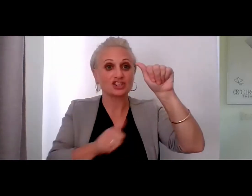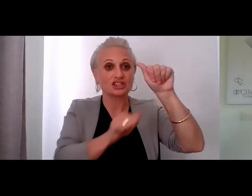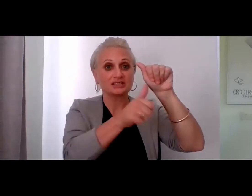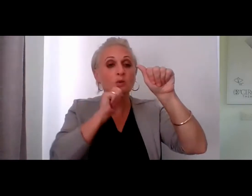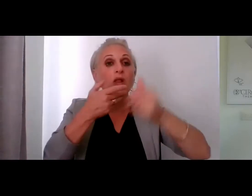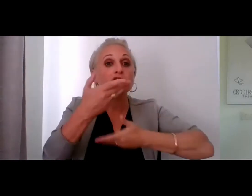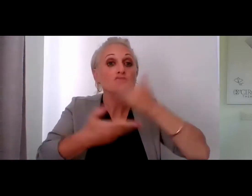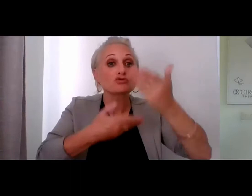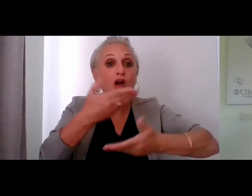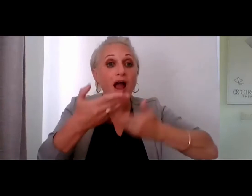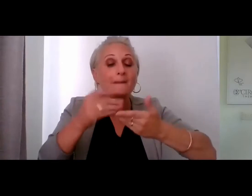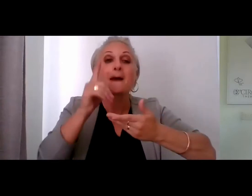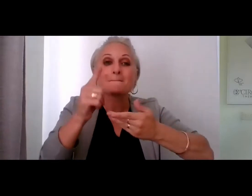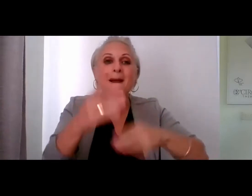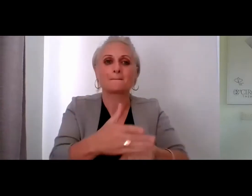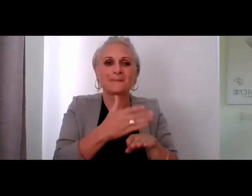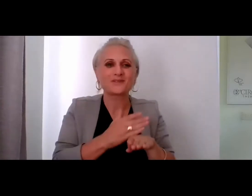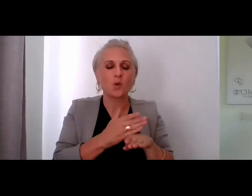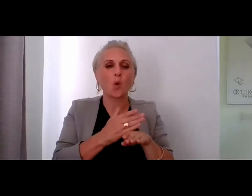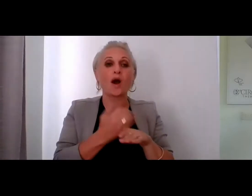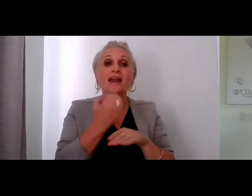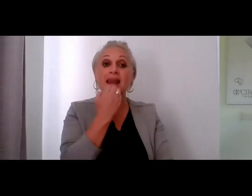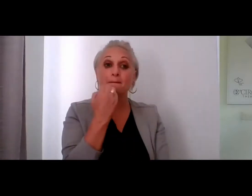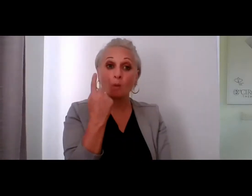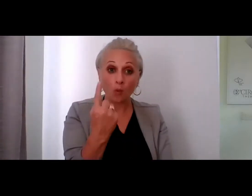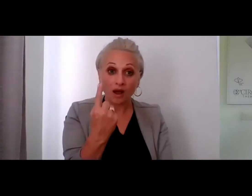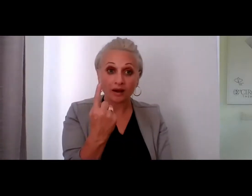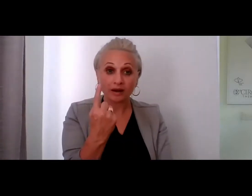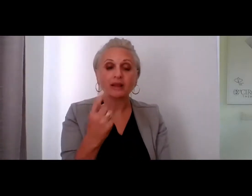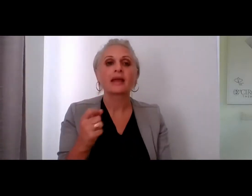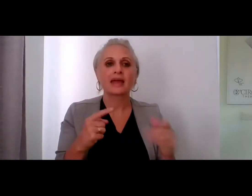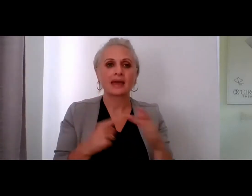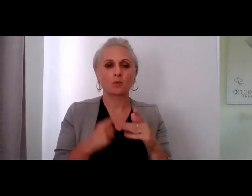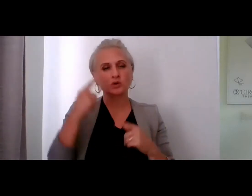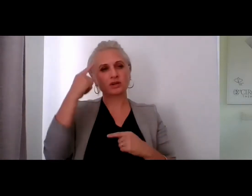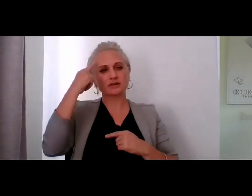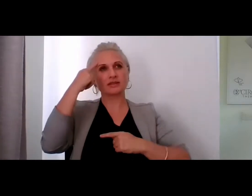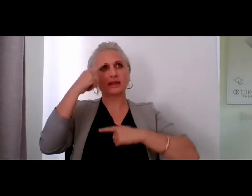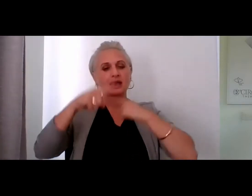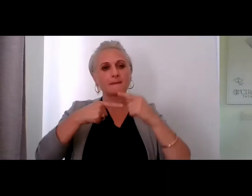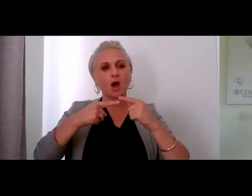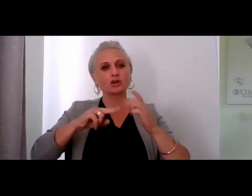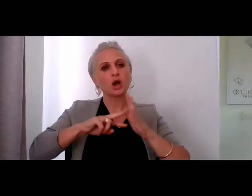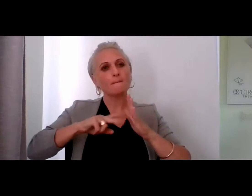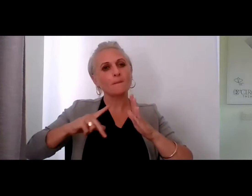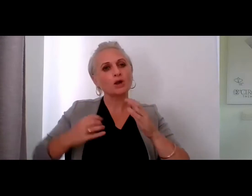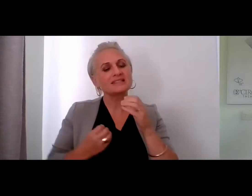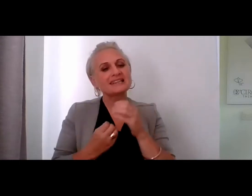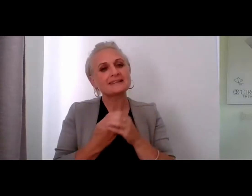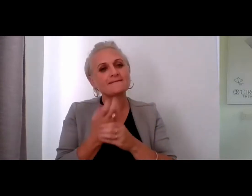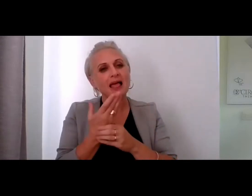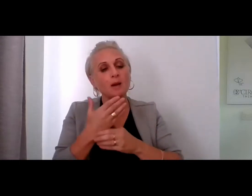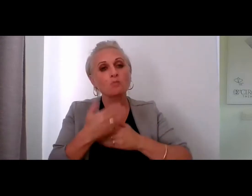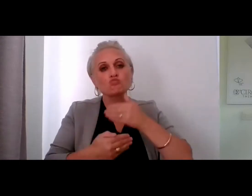cycle, it is useful to consider how you will run a policy development process that will